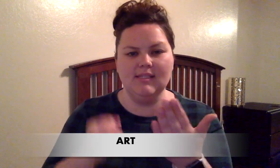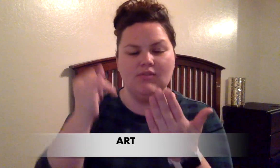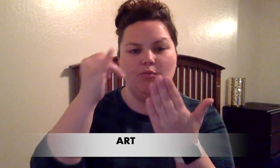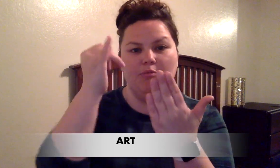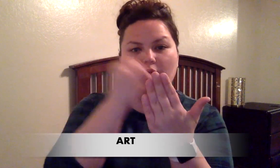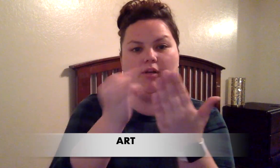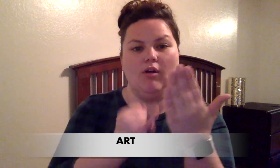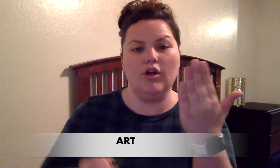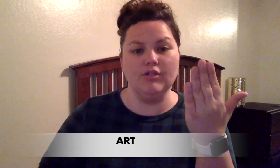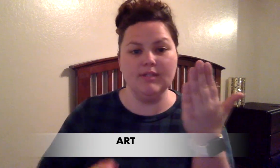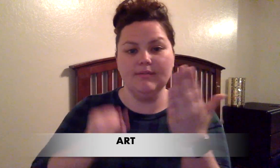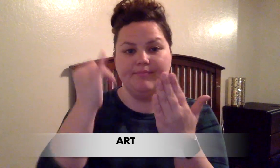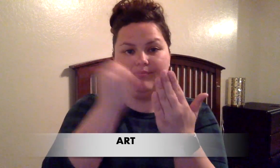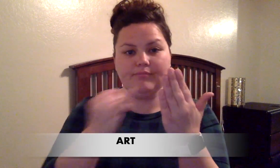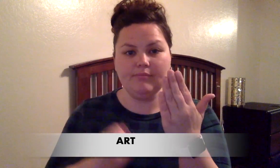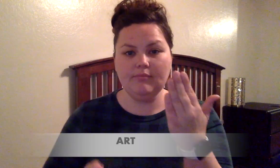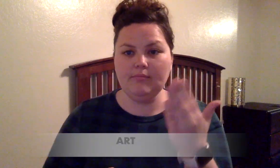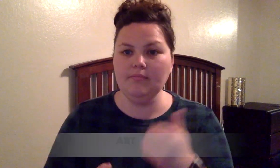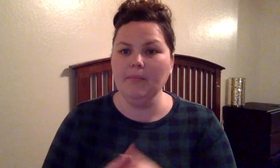super important. Art.